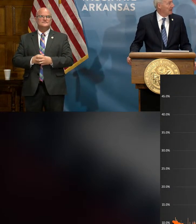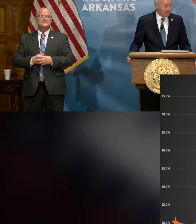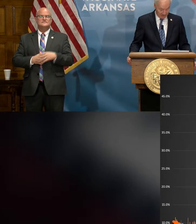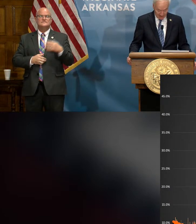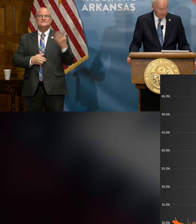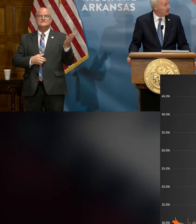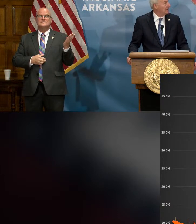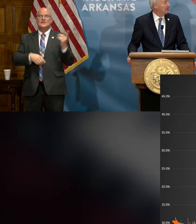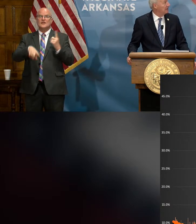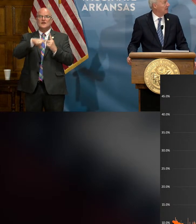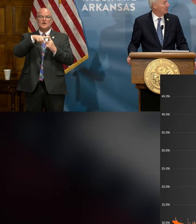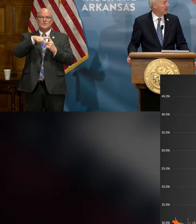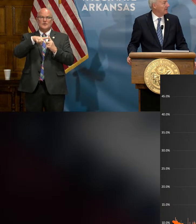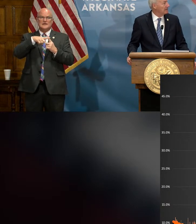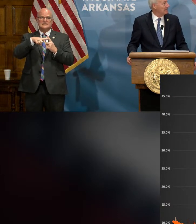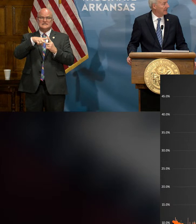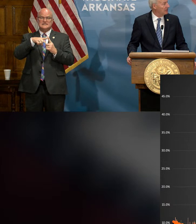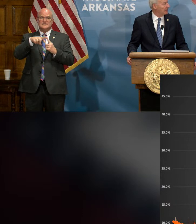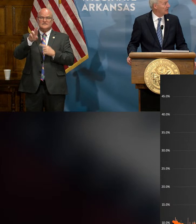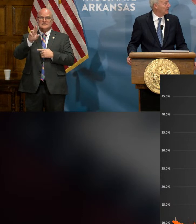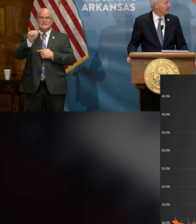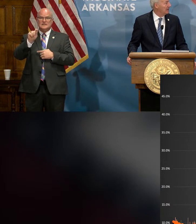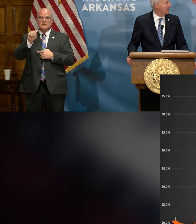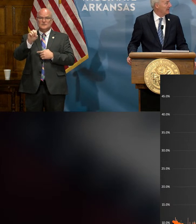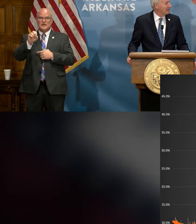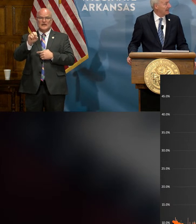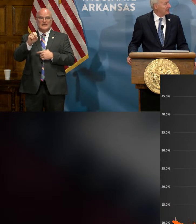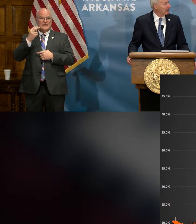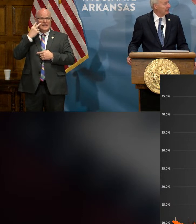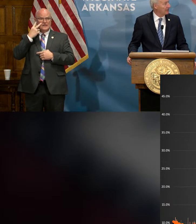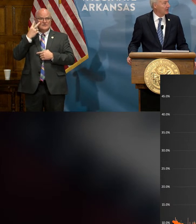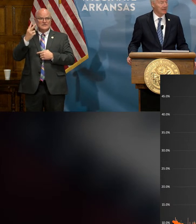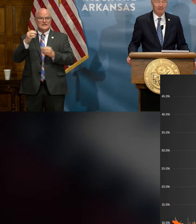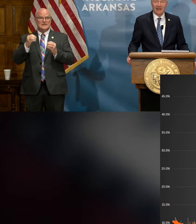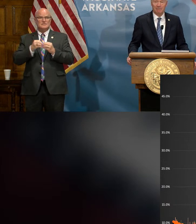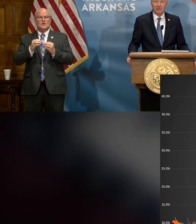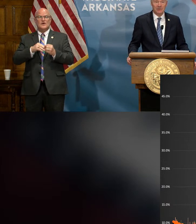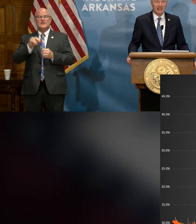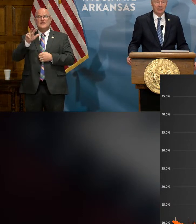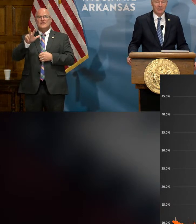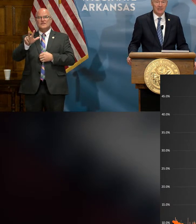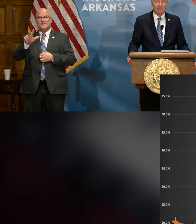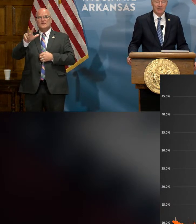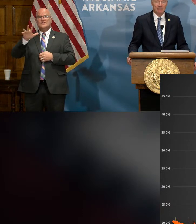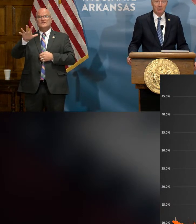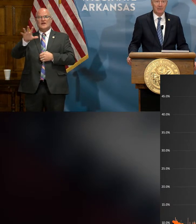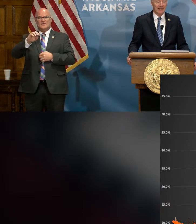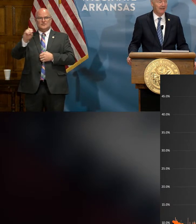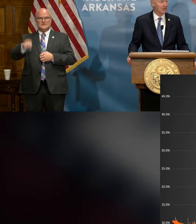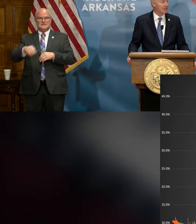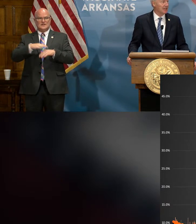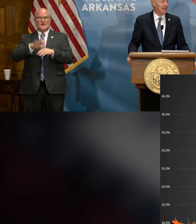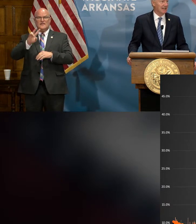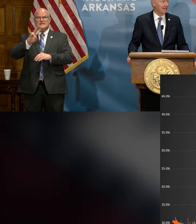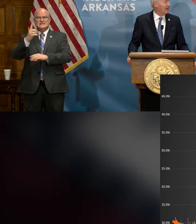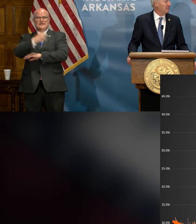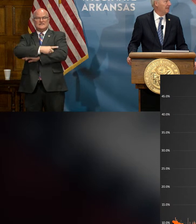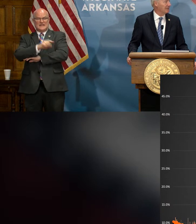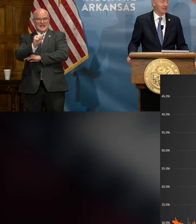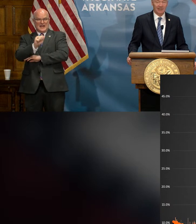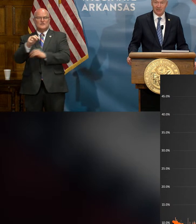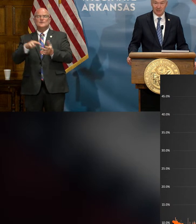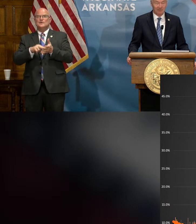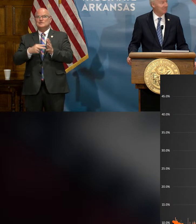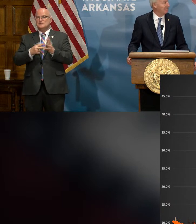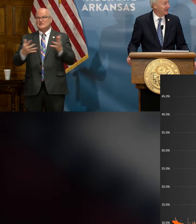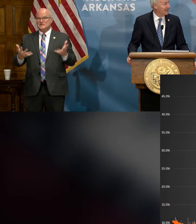This is the positivity rate, and you can see that it's over 35% on the 7-day rolling average. That